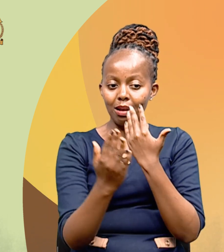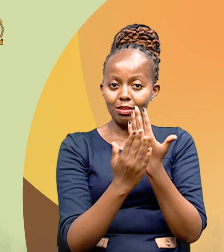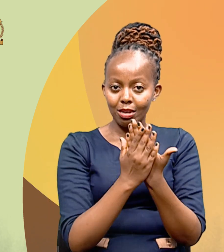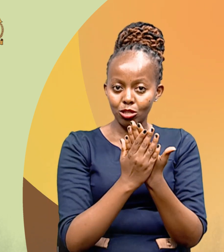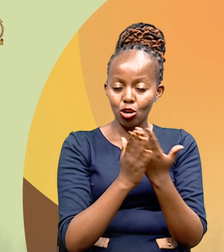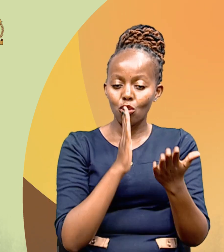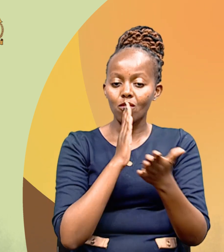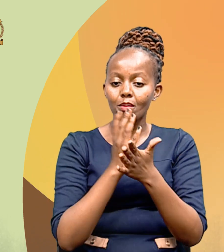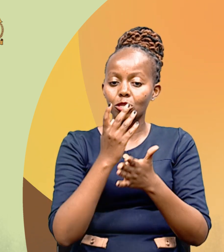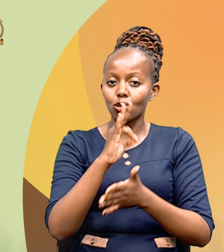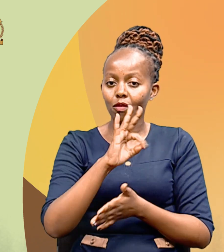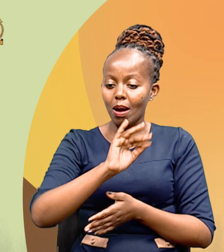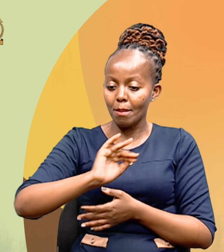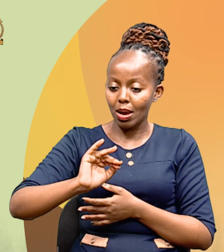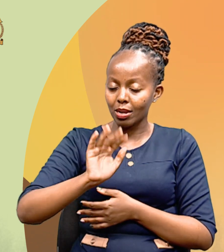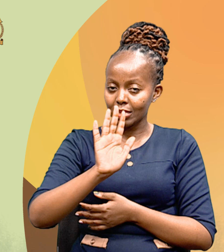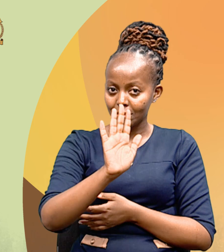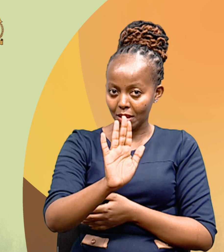balance